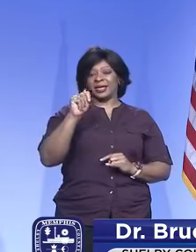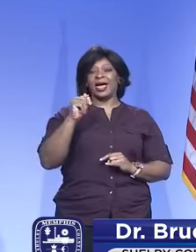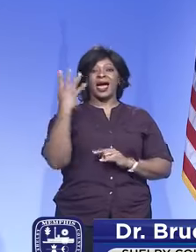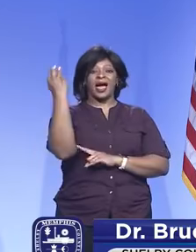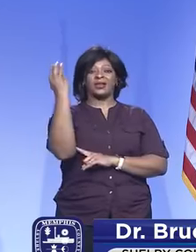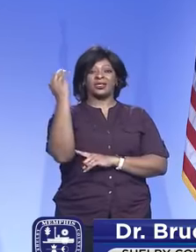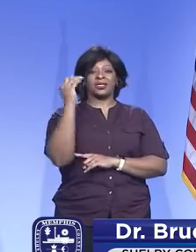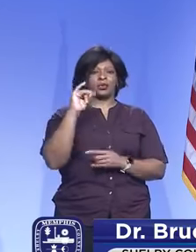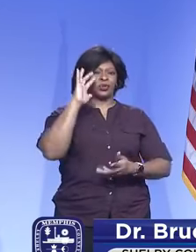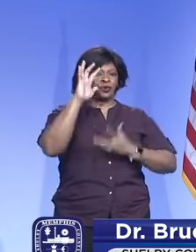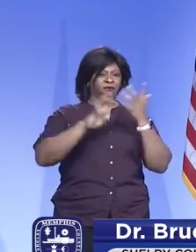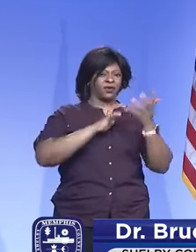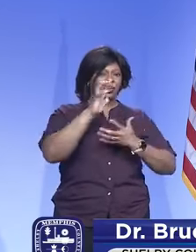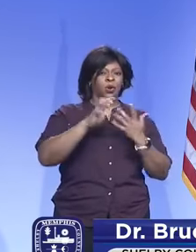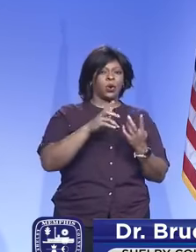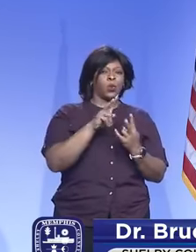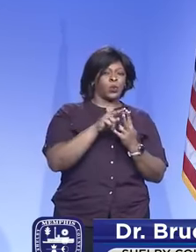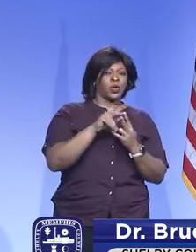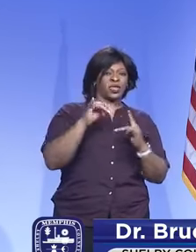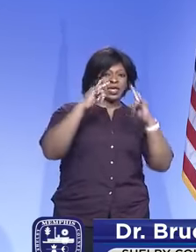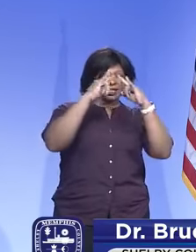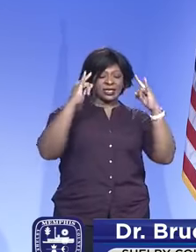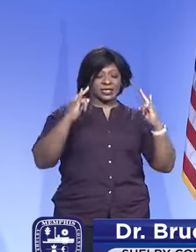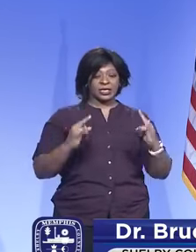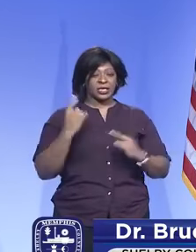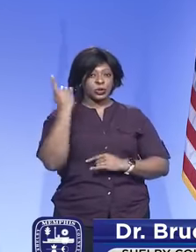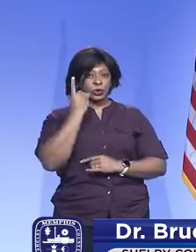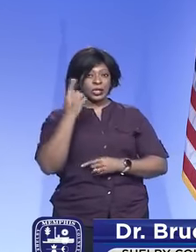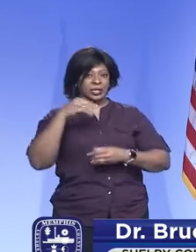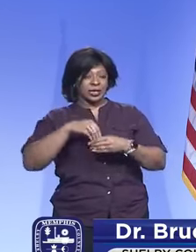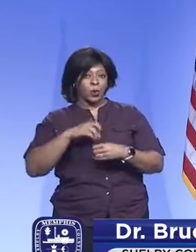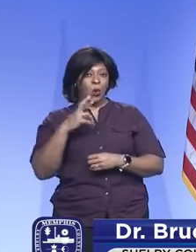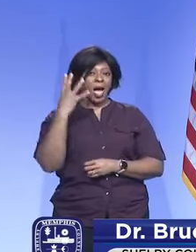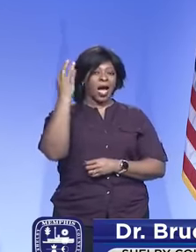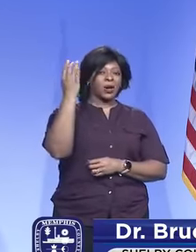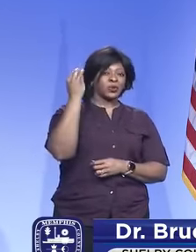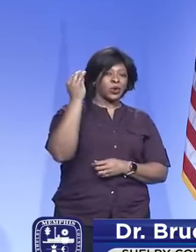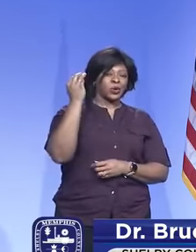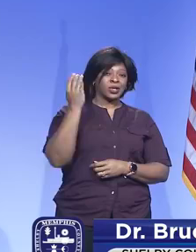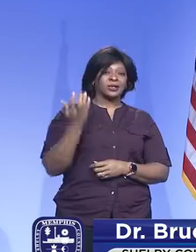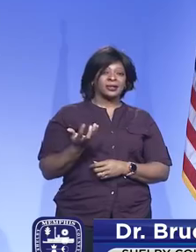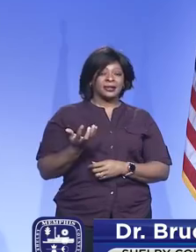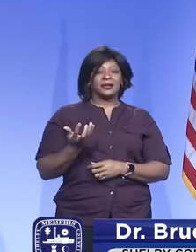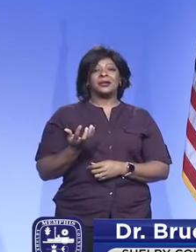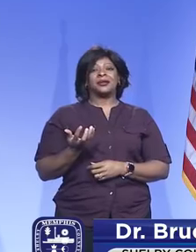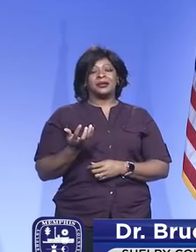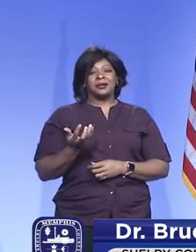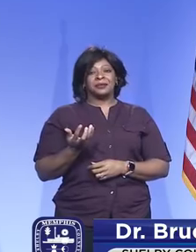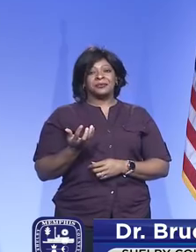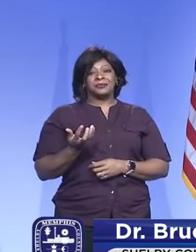about whether a tent is considered indoors, outdoors, and